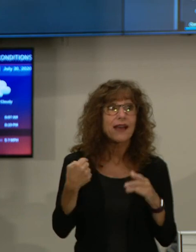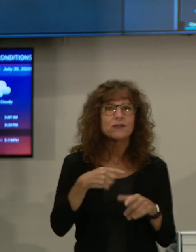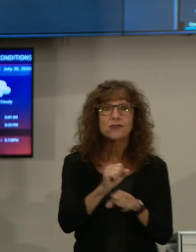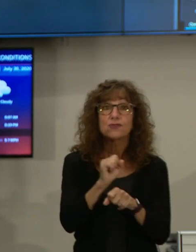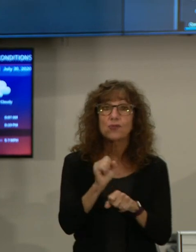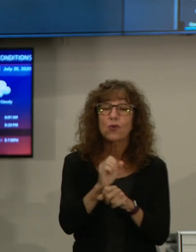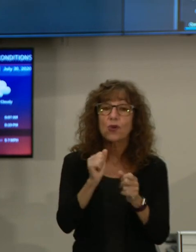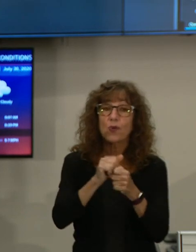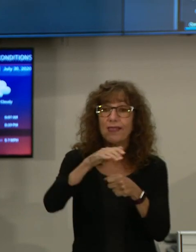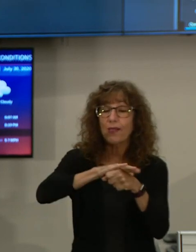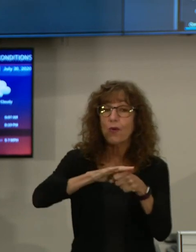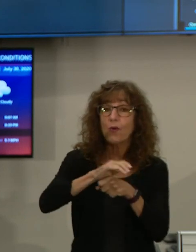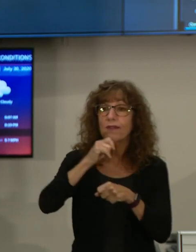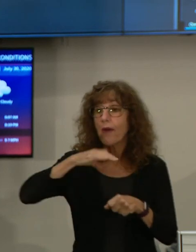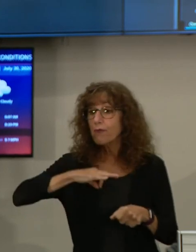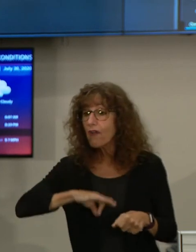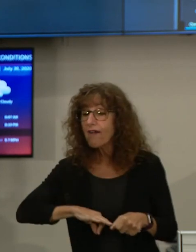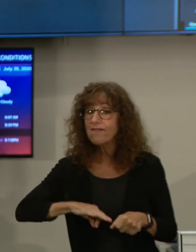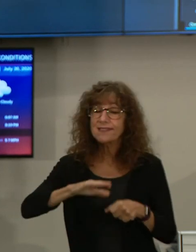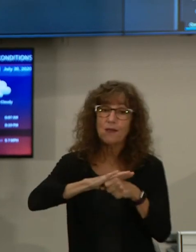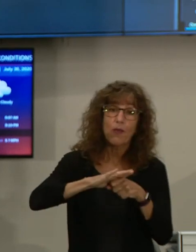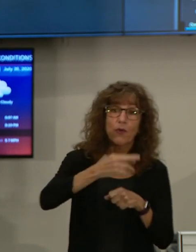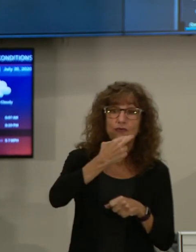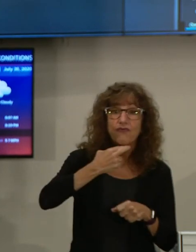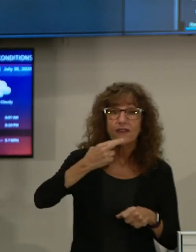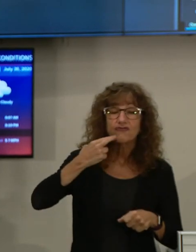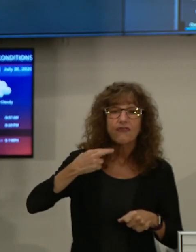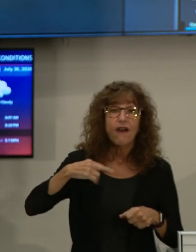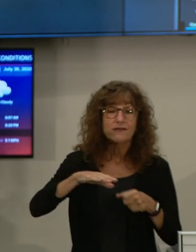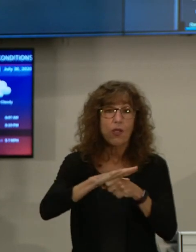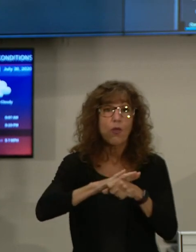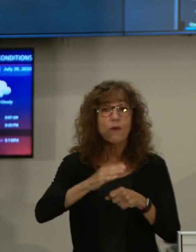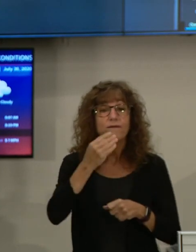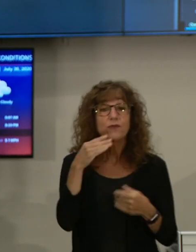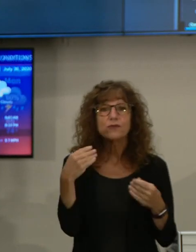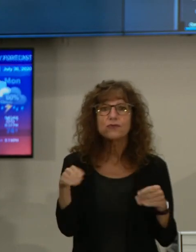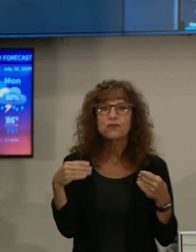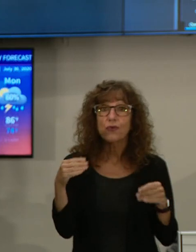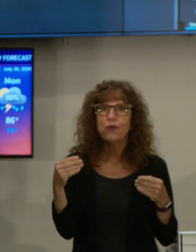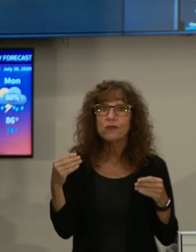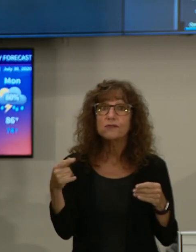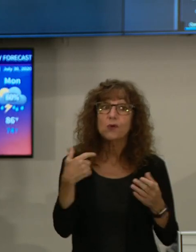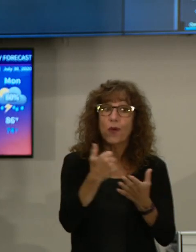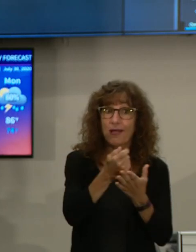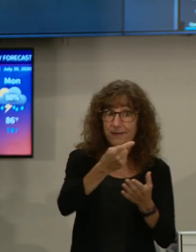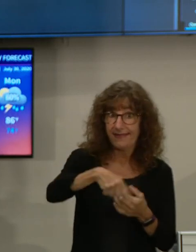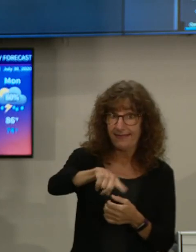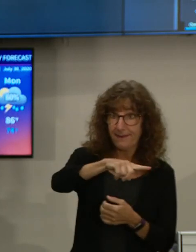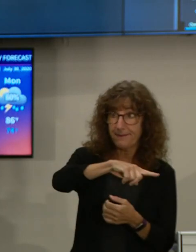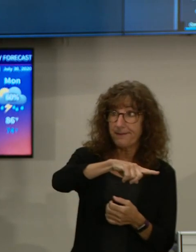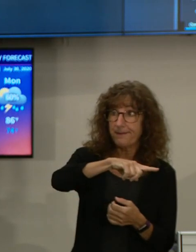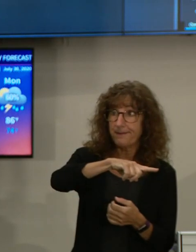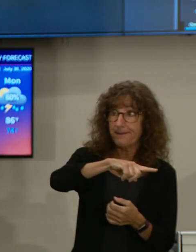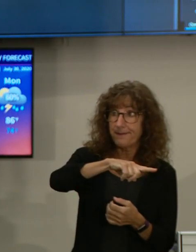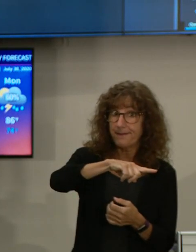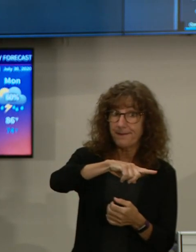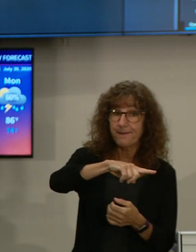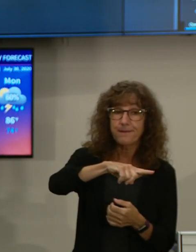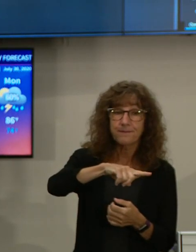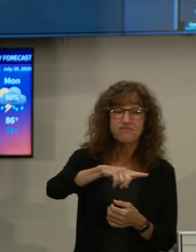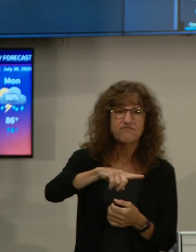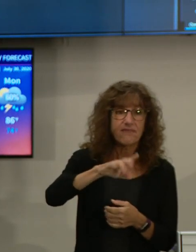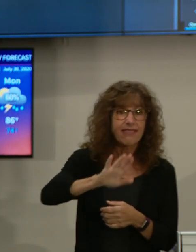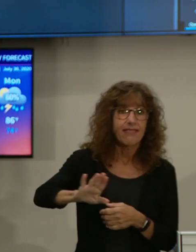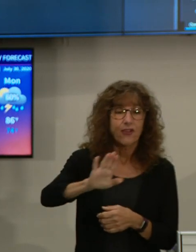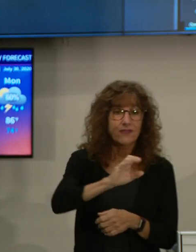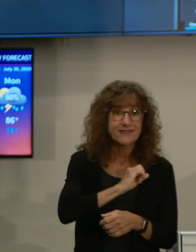work with local nonprofits and local restaurants and local grocers so that while we are helping them put their people back